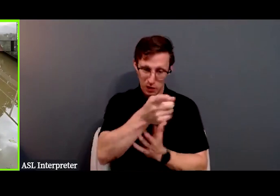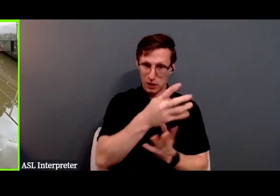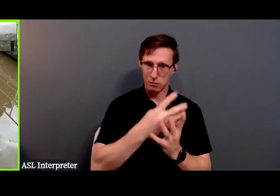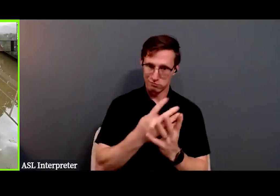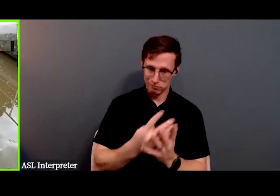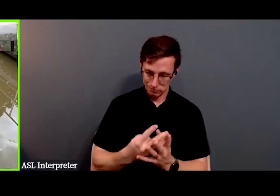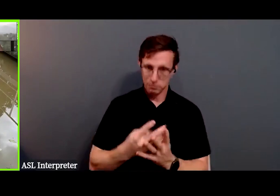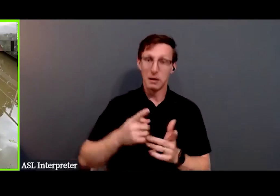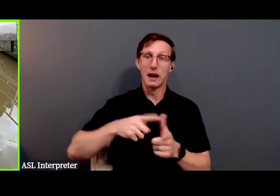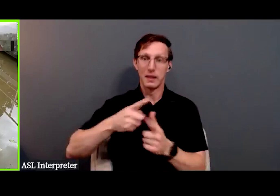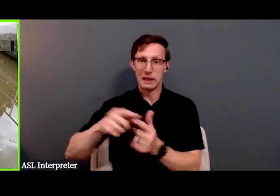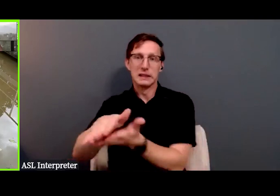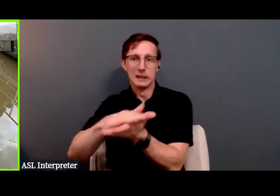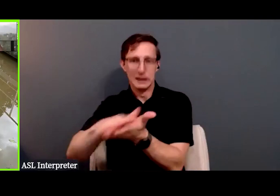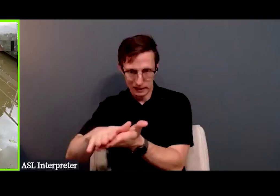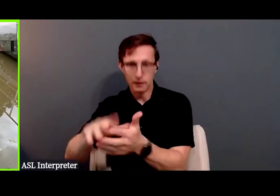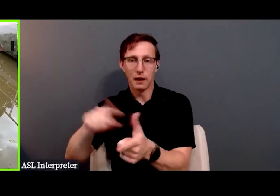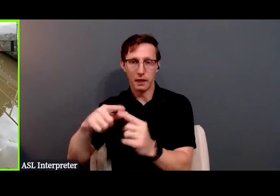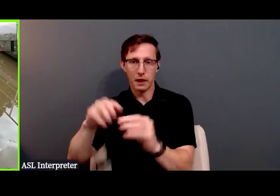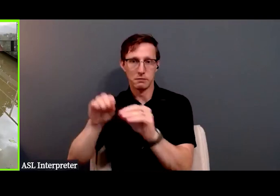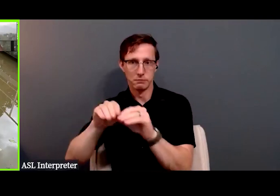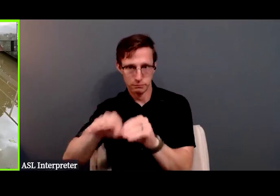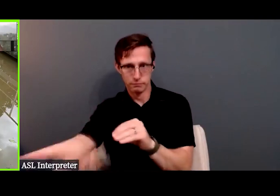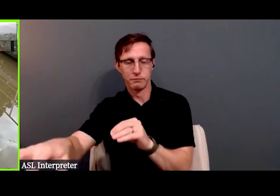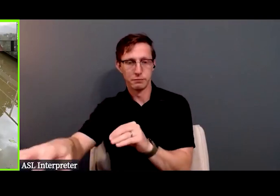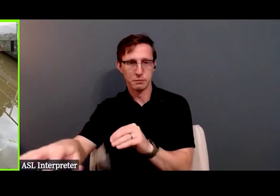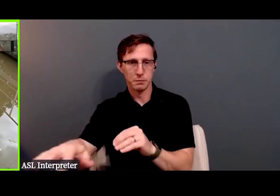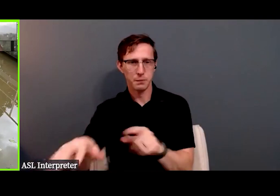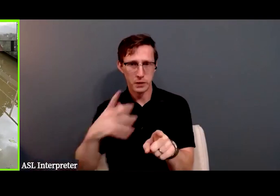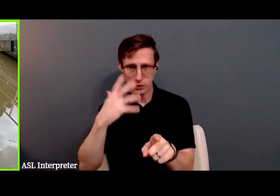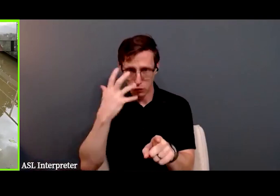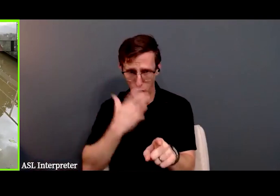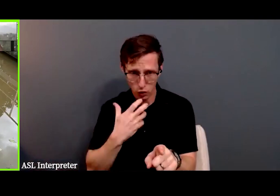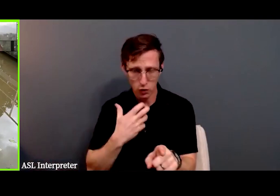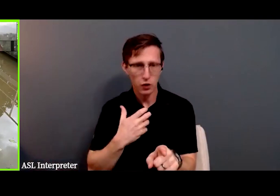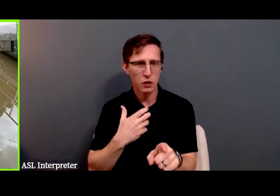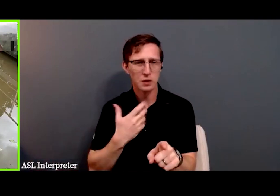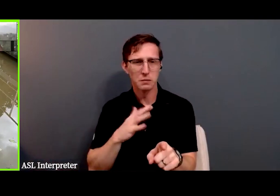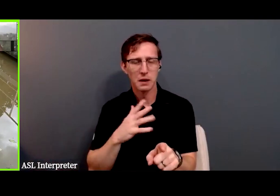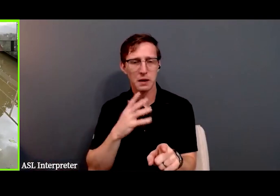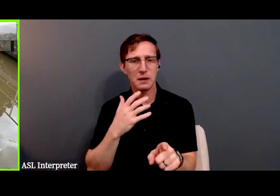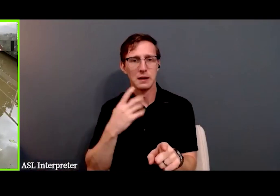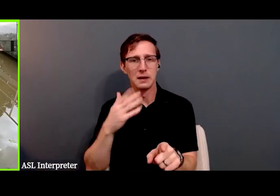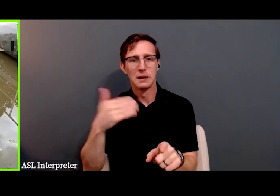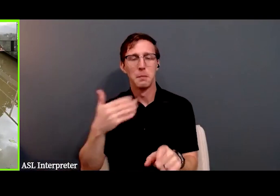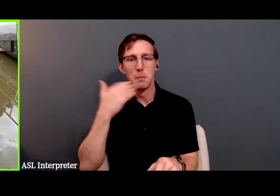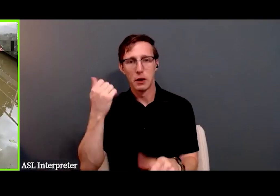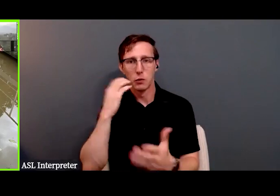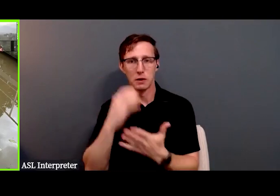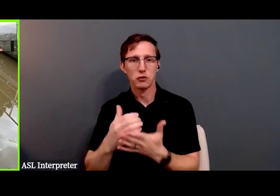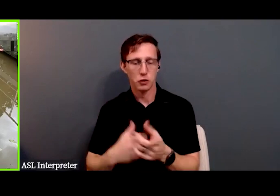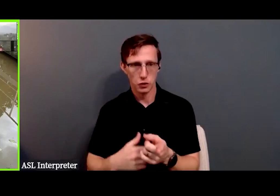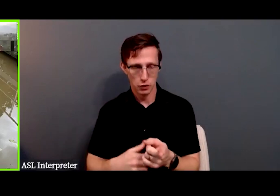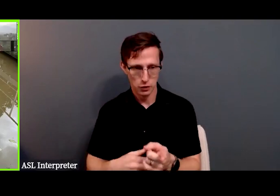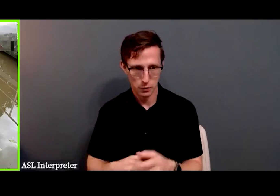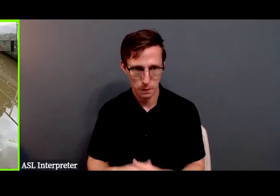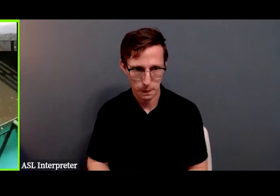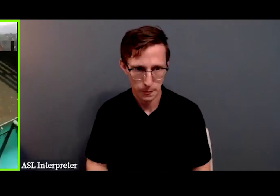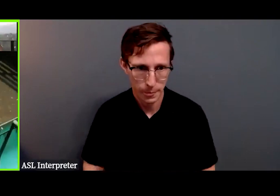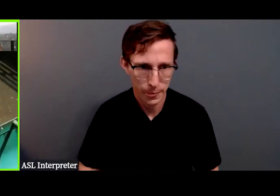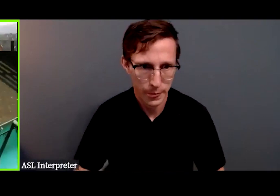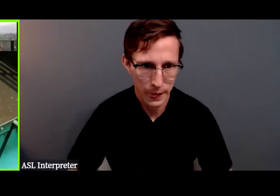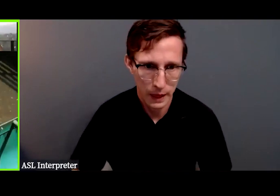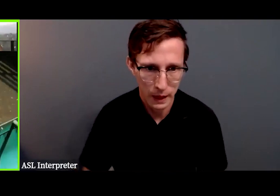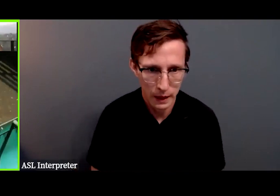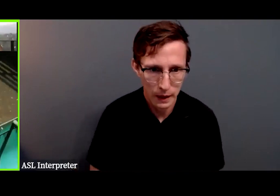distribution system. And that's very dark, but this is a better picture. So what you see here is the water that's in our